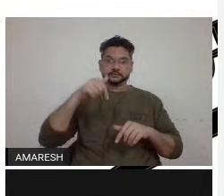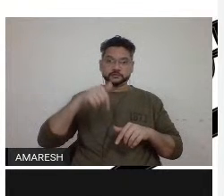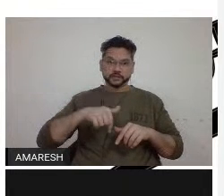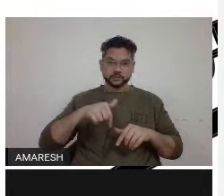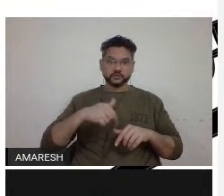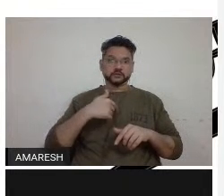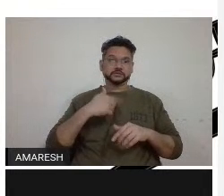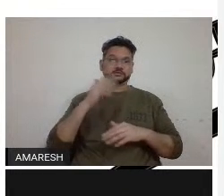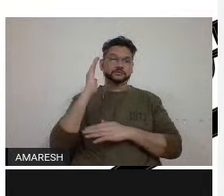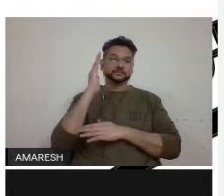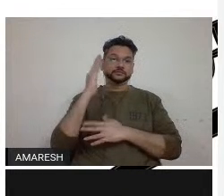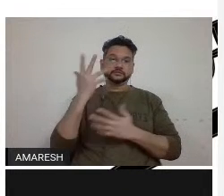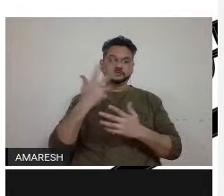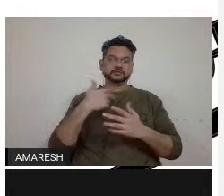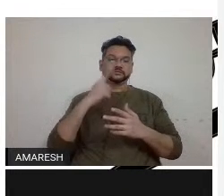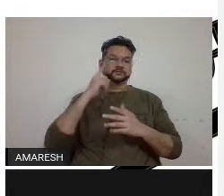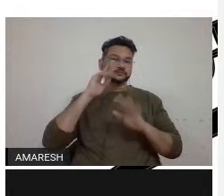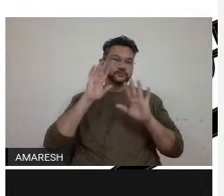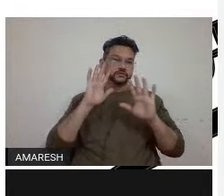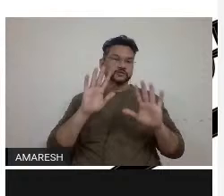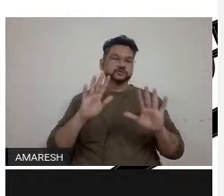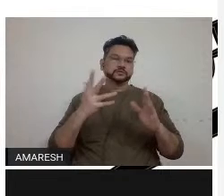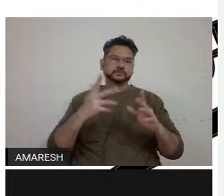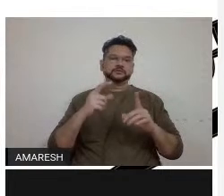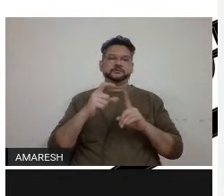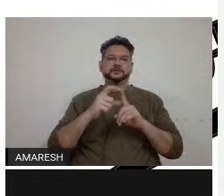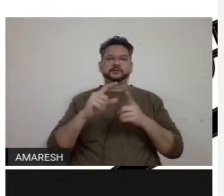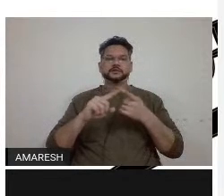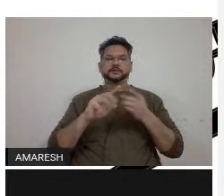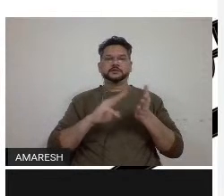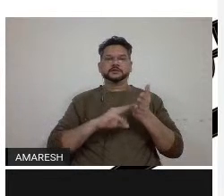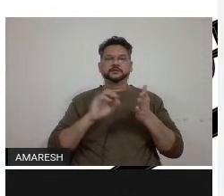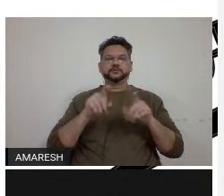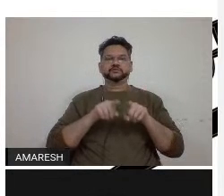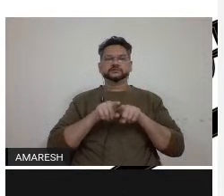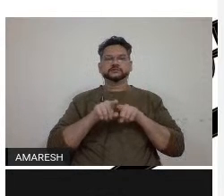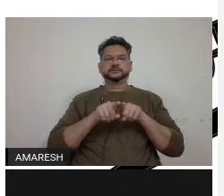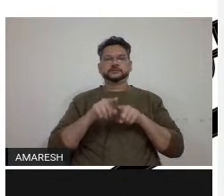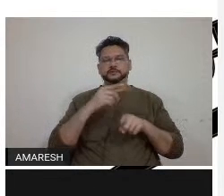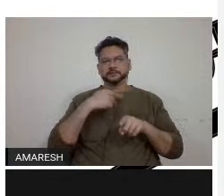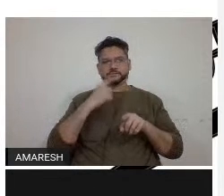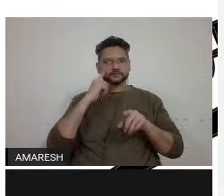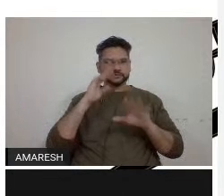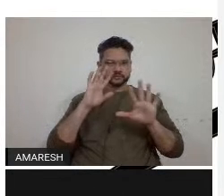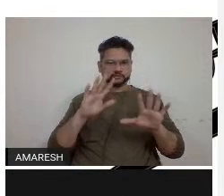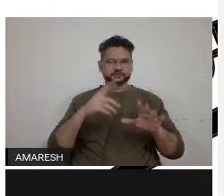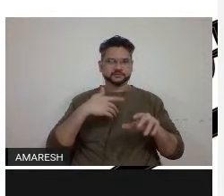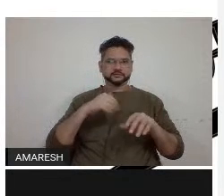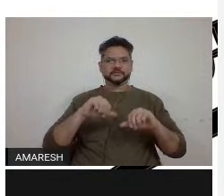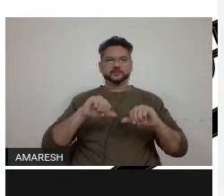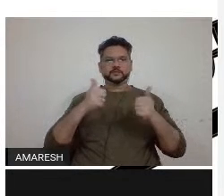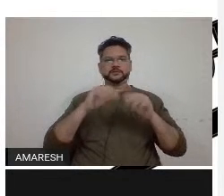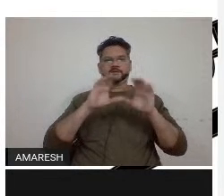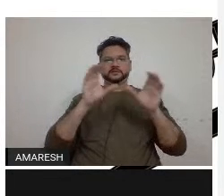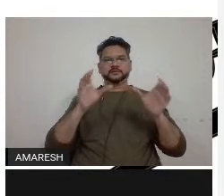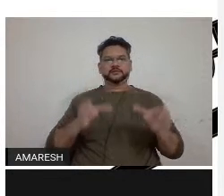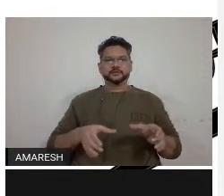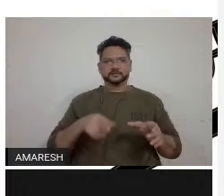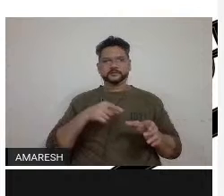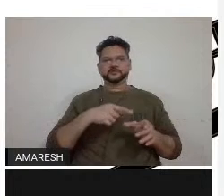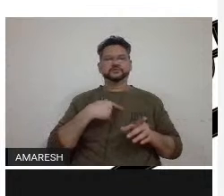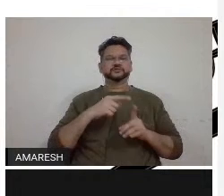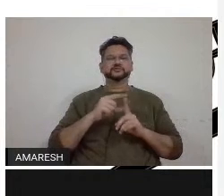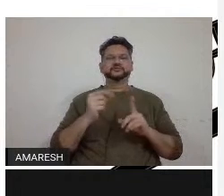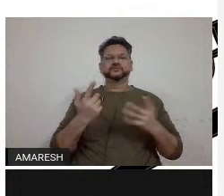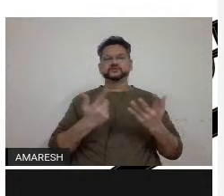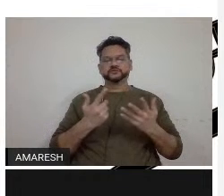to kind of show a small demo about what the Winminia Academy does. And this is something